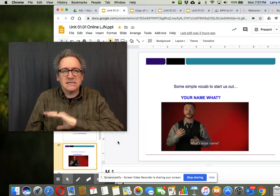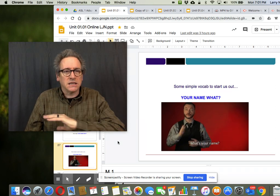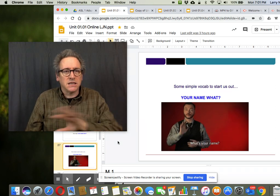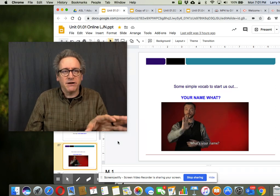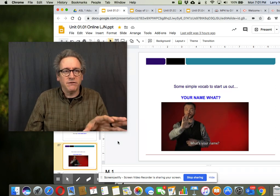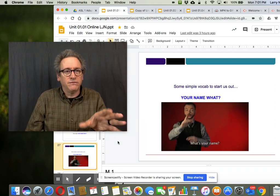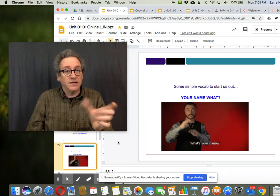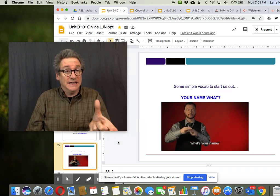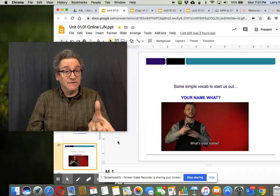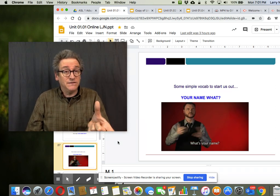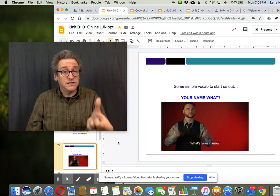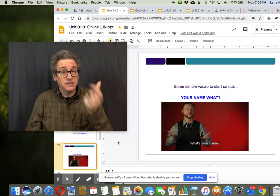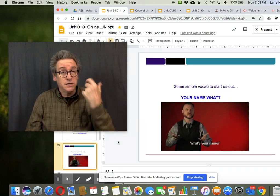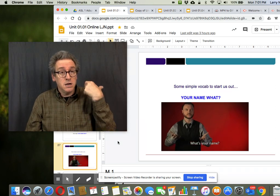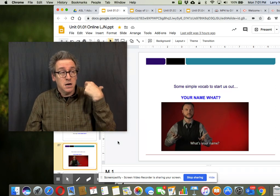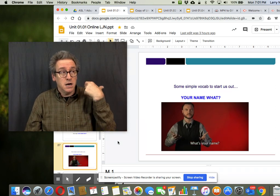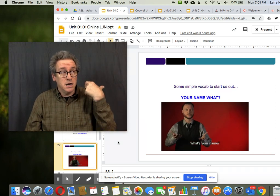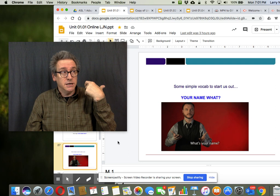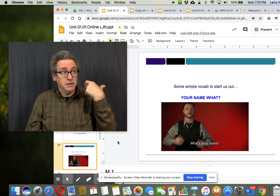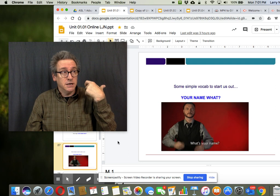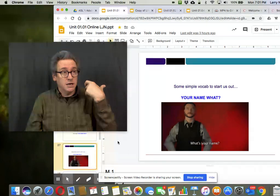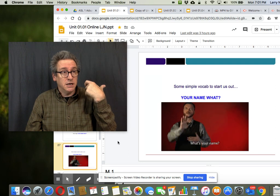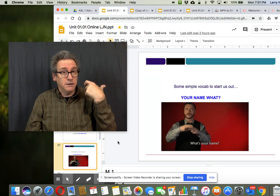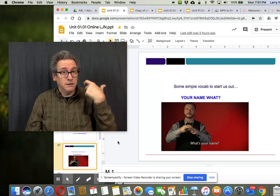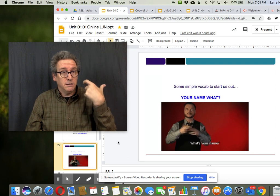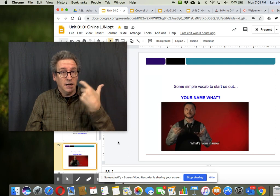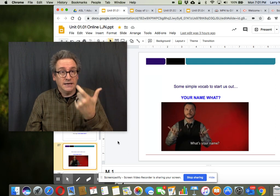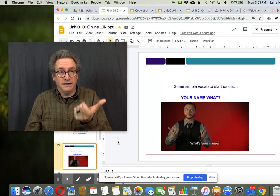He has a lot of GIFs on